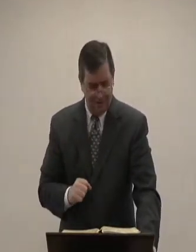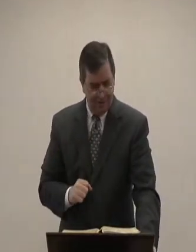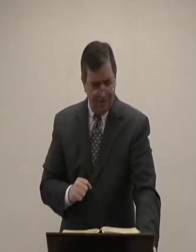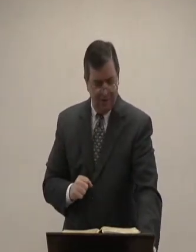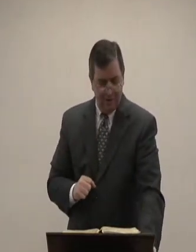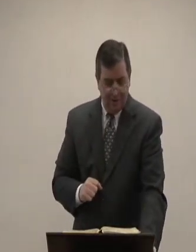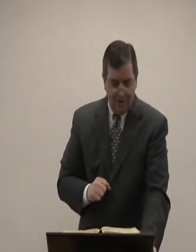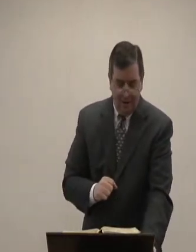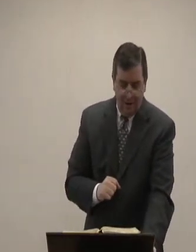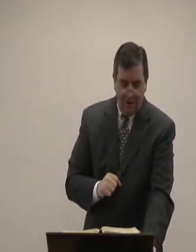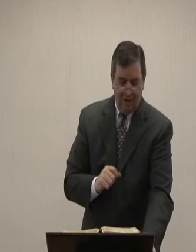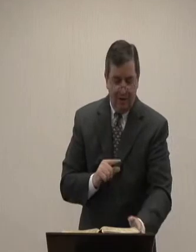That's